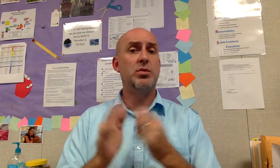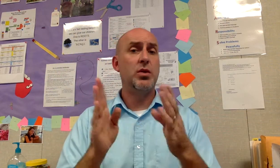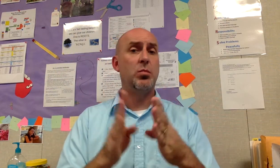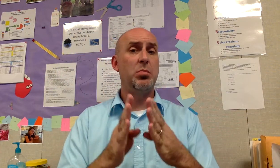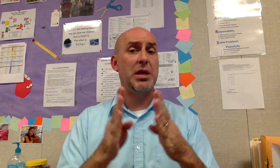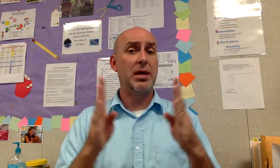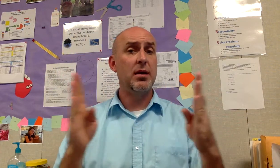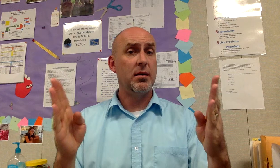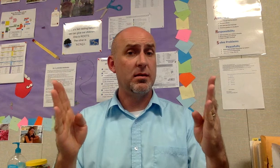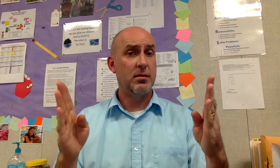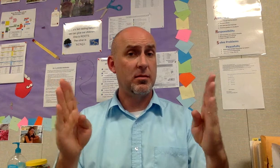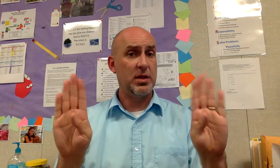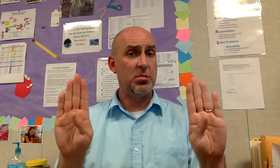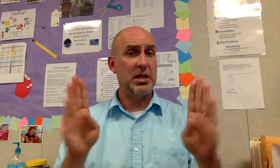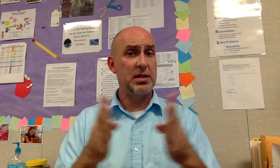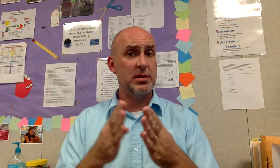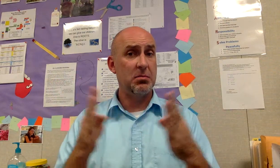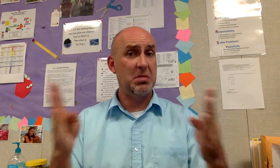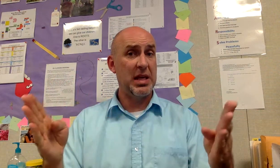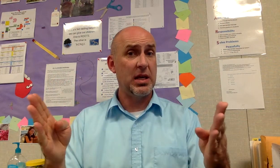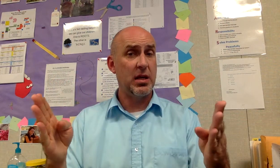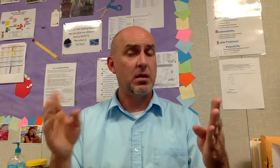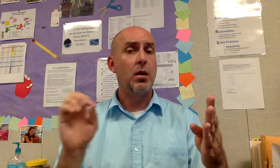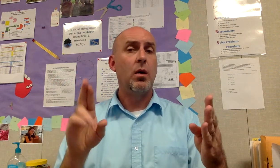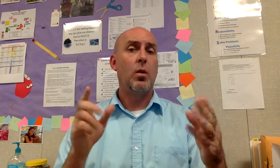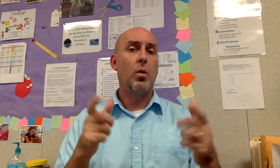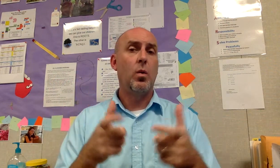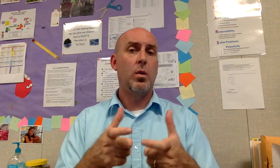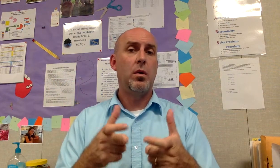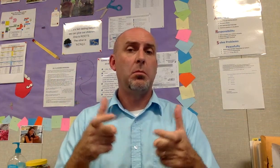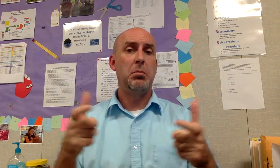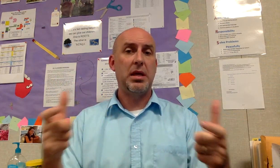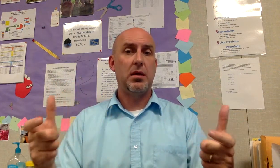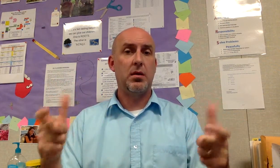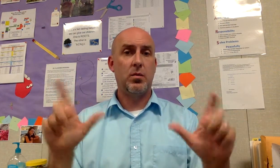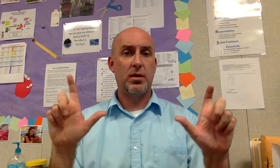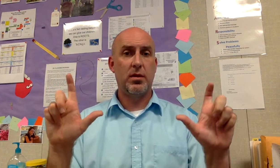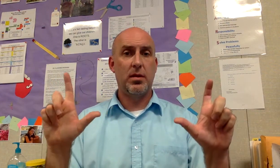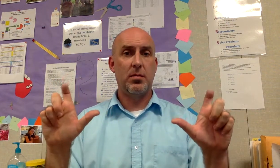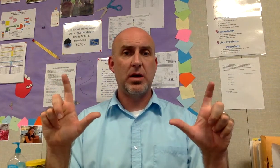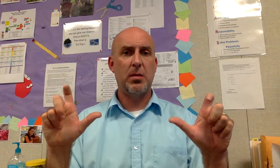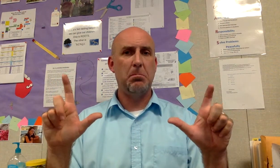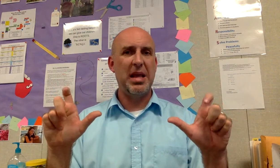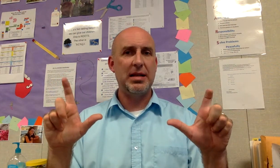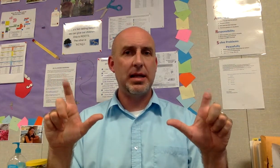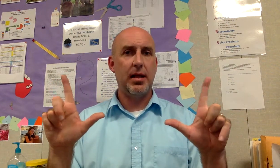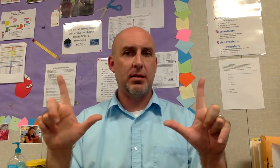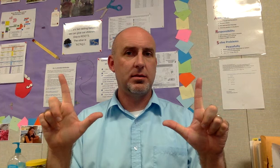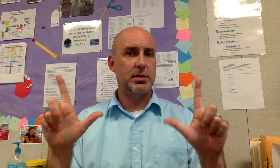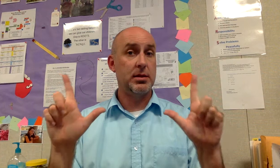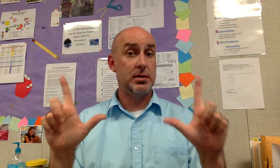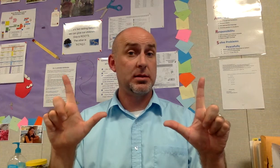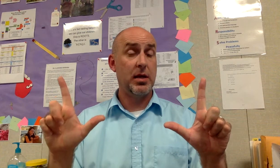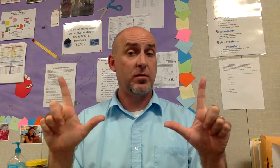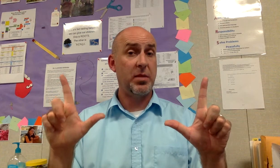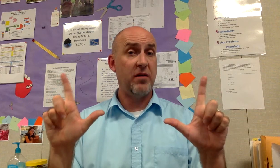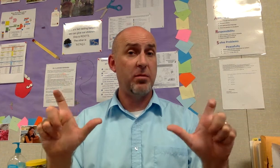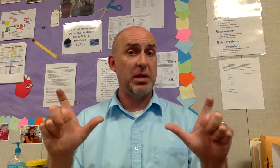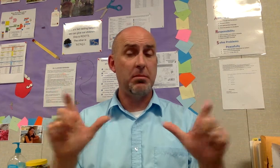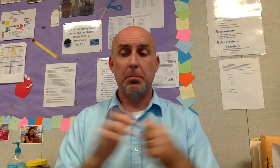to know big with the B's, big, or big with the, they call them bent L's because L from the alphabet,